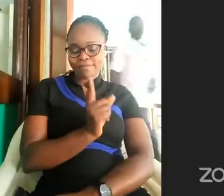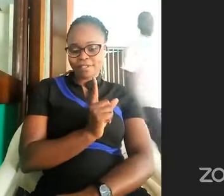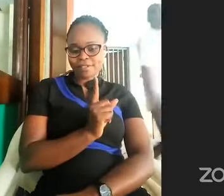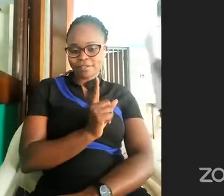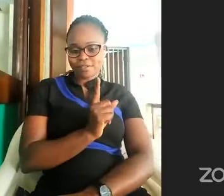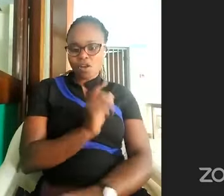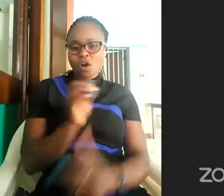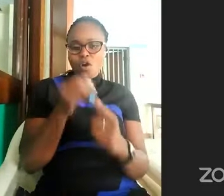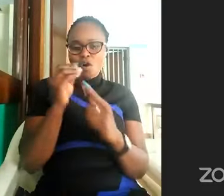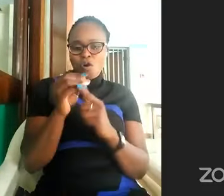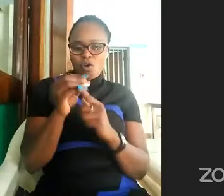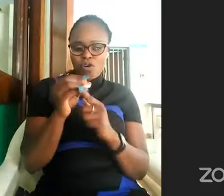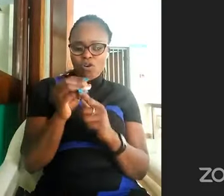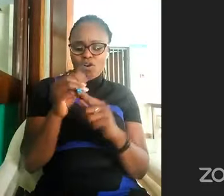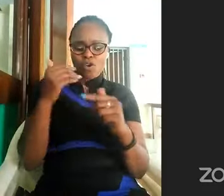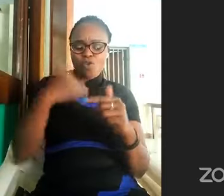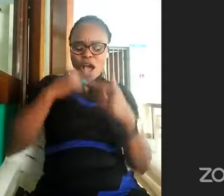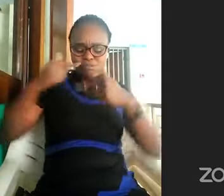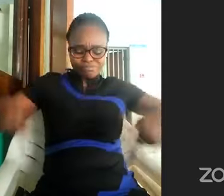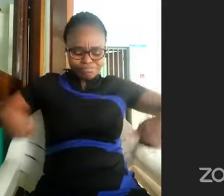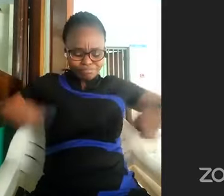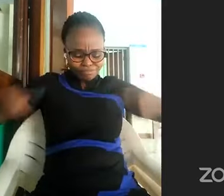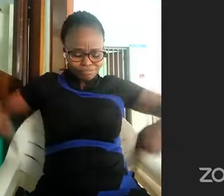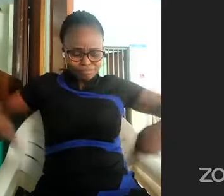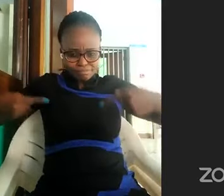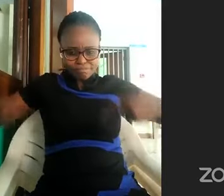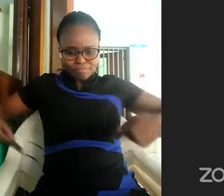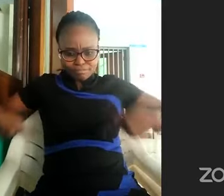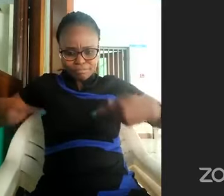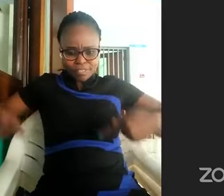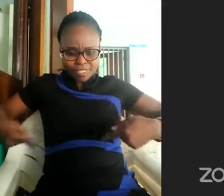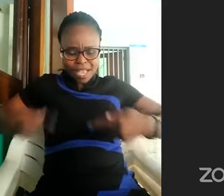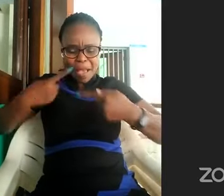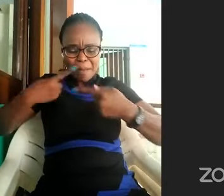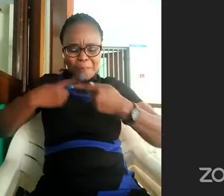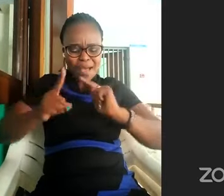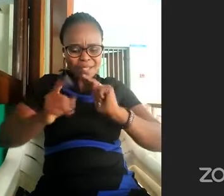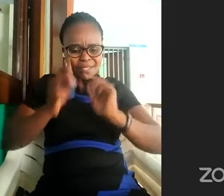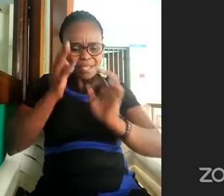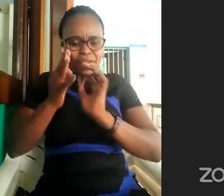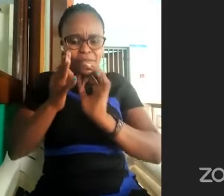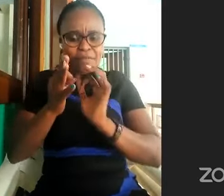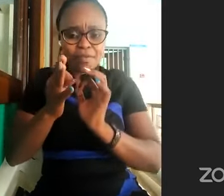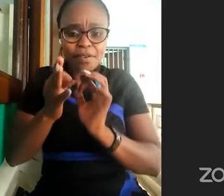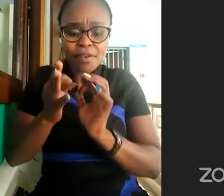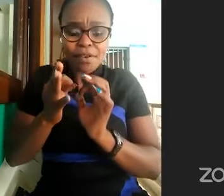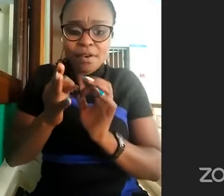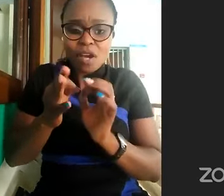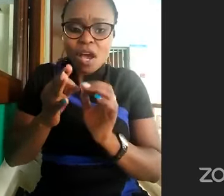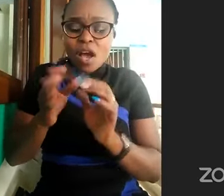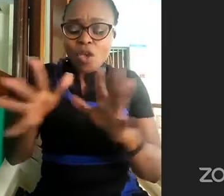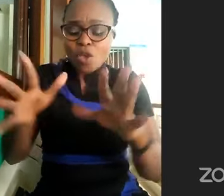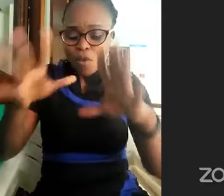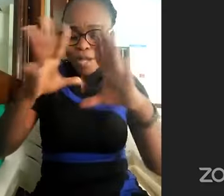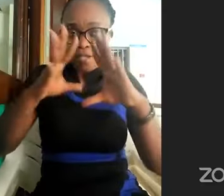a wheelchair, and maybe wherever you are, it's not user-friendly. So for you to be allowed to do your everyday business,